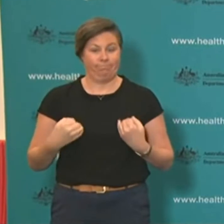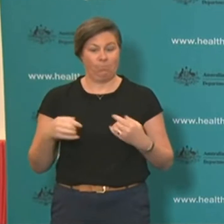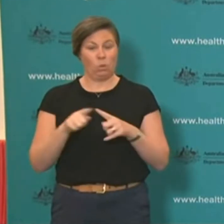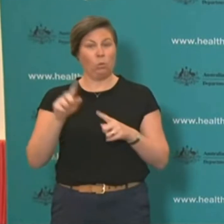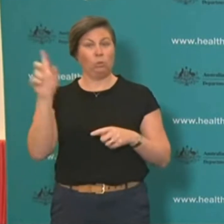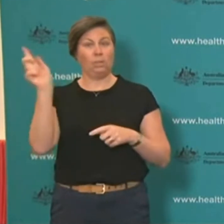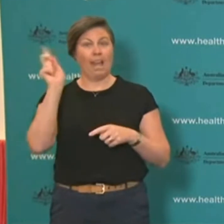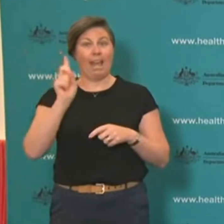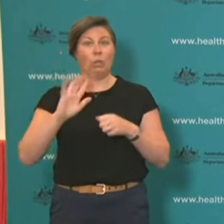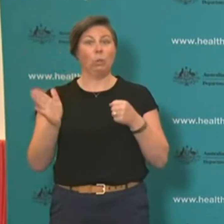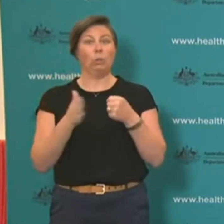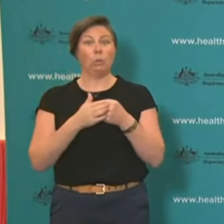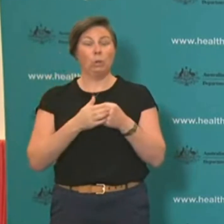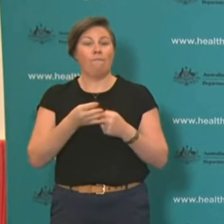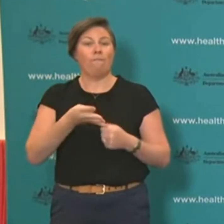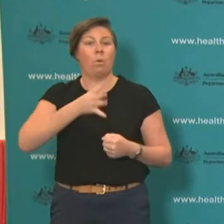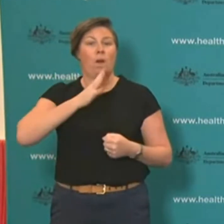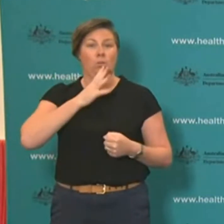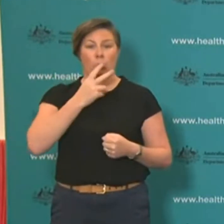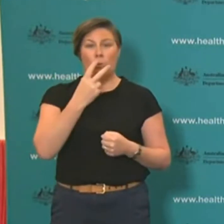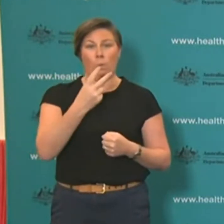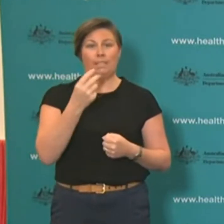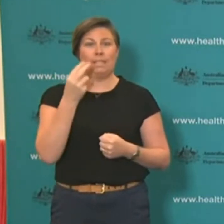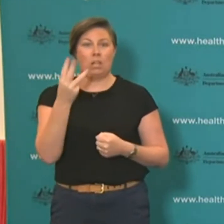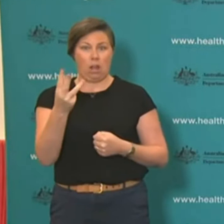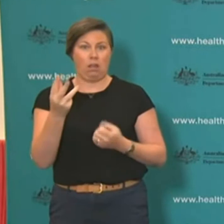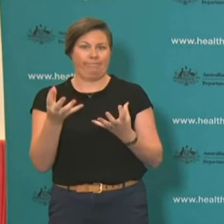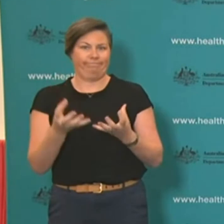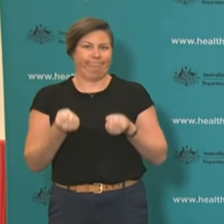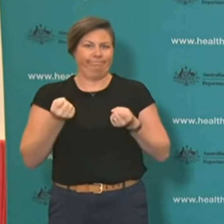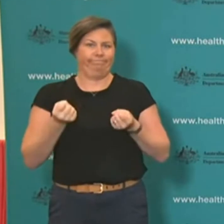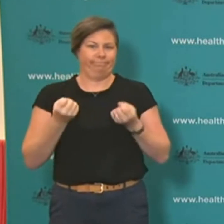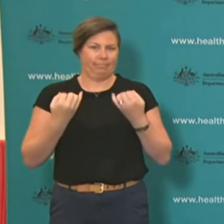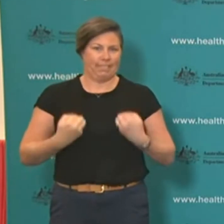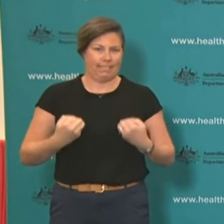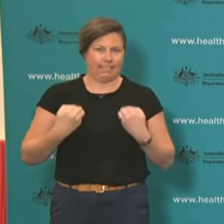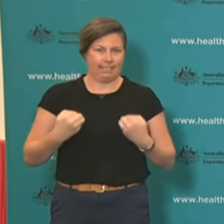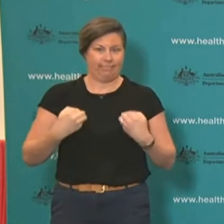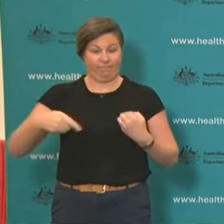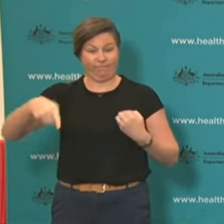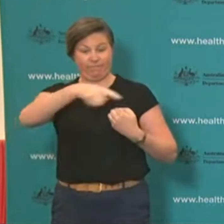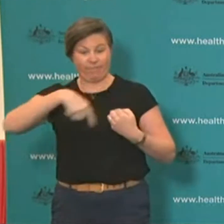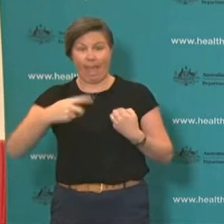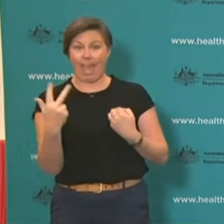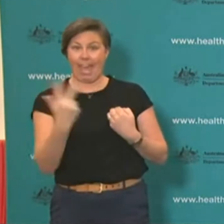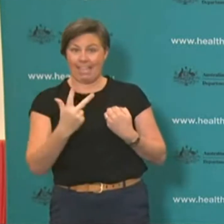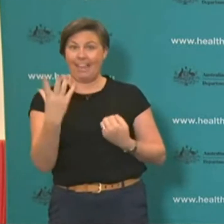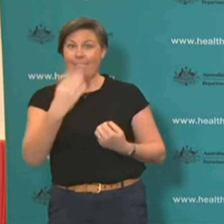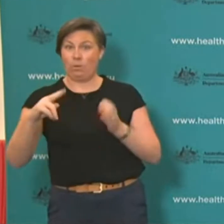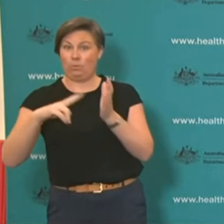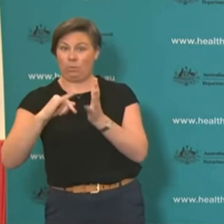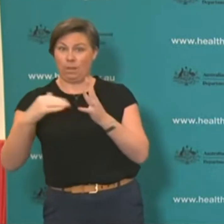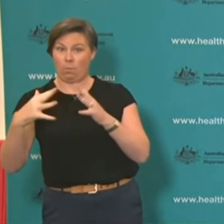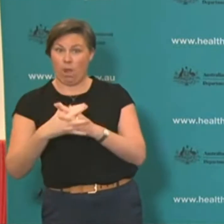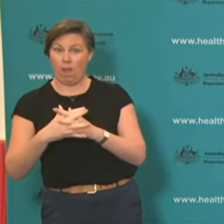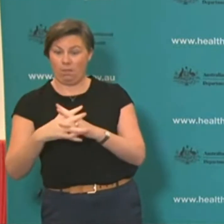today, 429 newly confirmed cases of COVID-19. 18 of those were diagnosed in New South Wales,